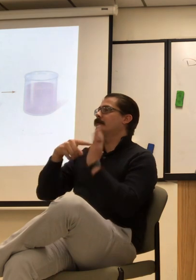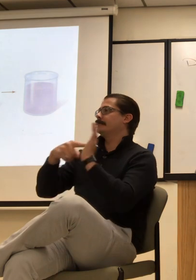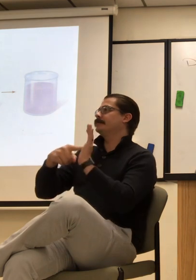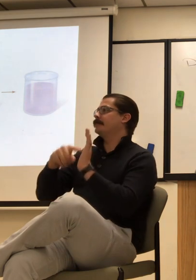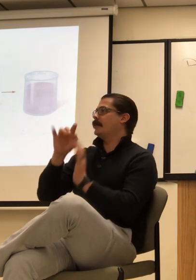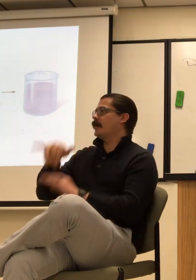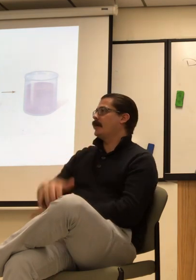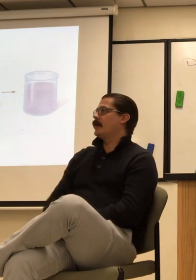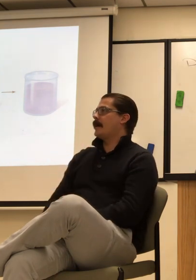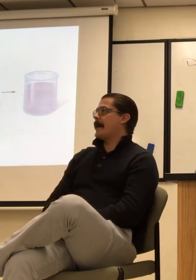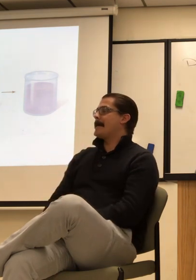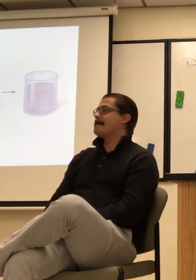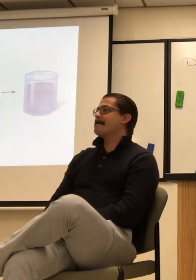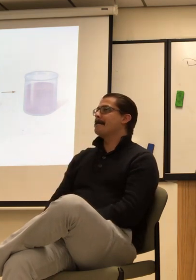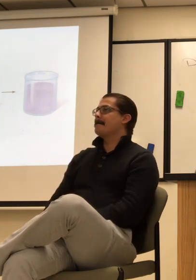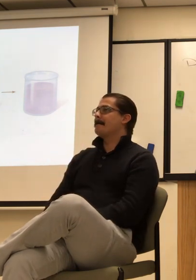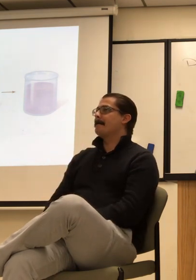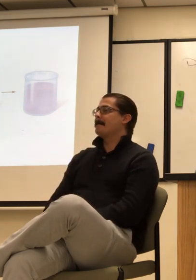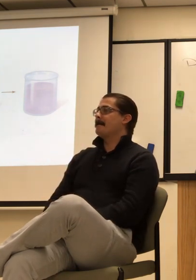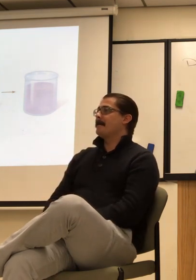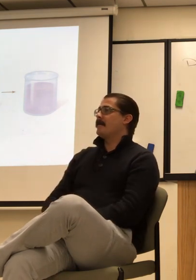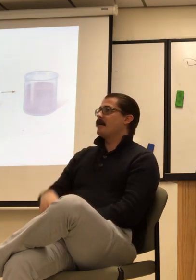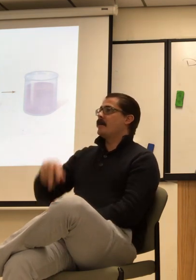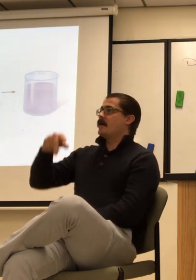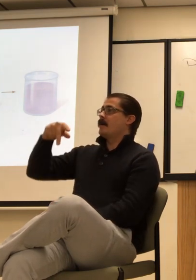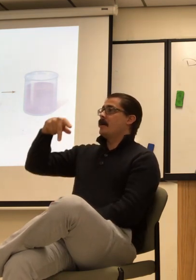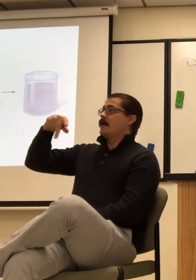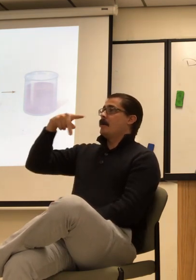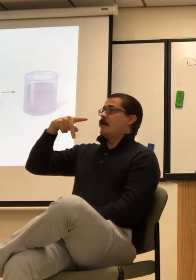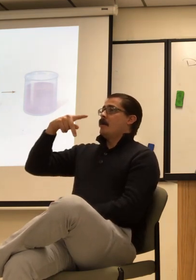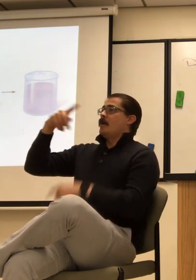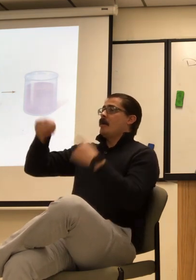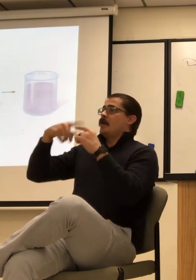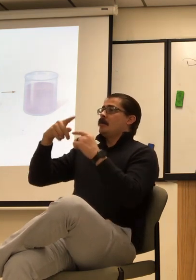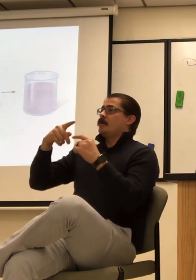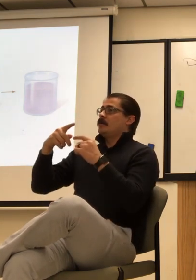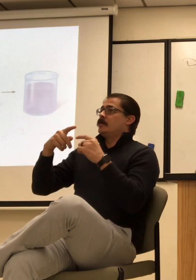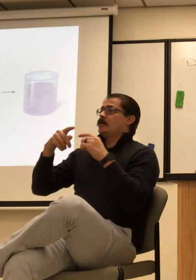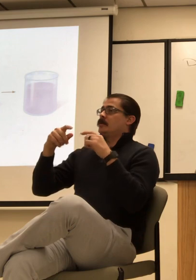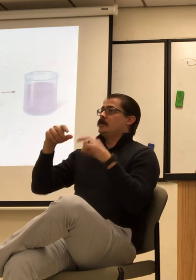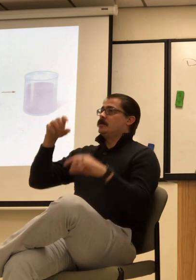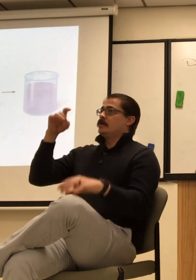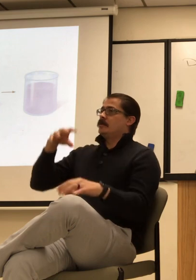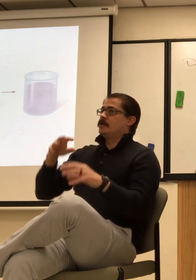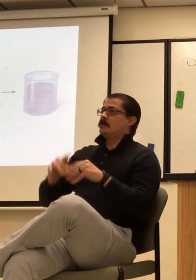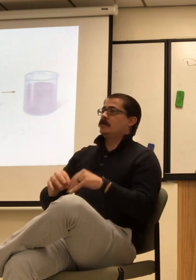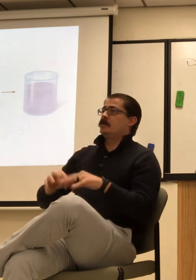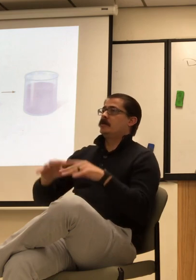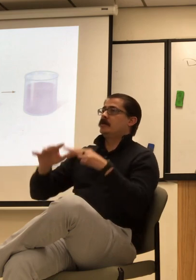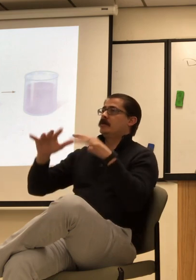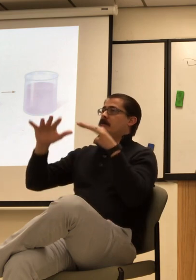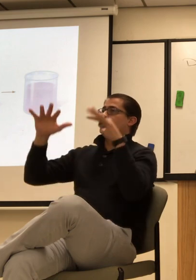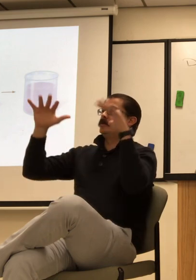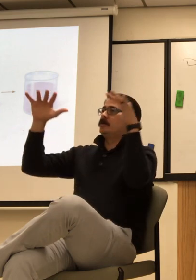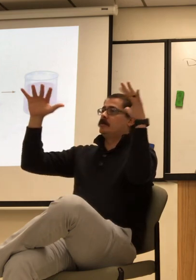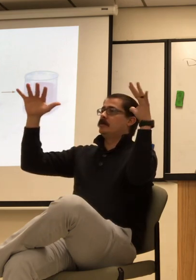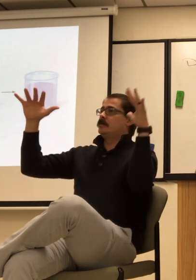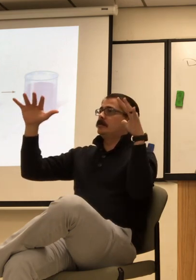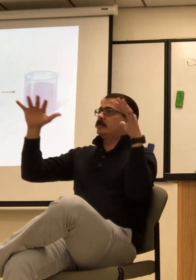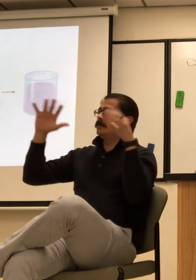that. The purple molecules eventually flow out until it's all